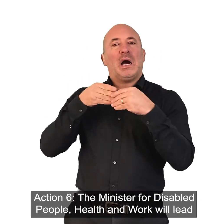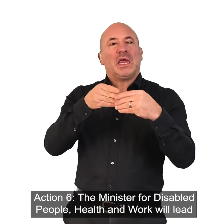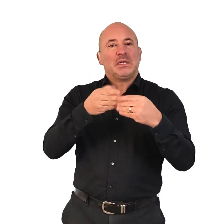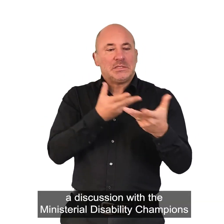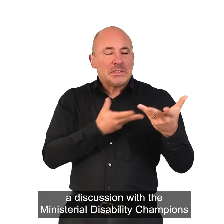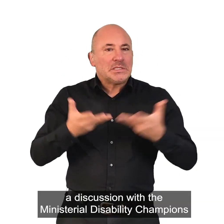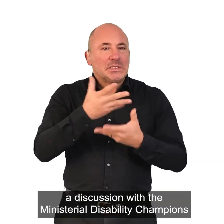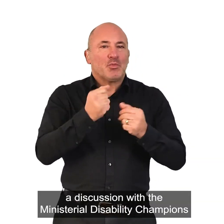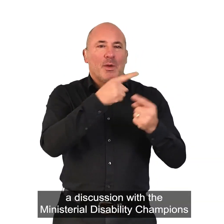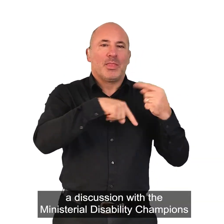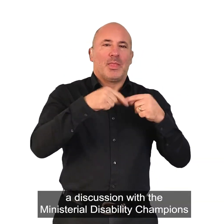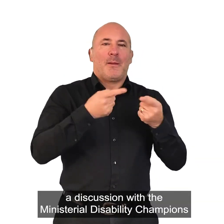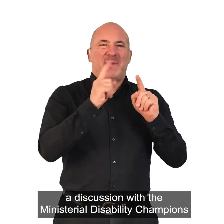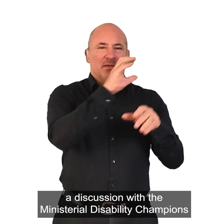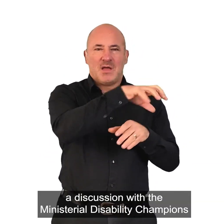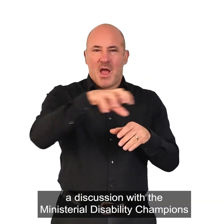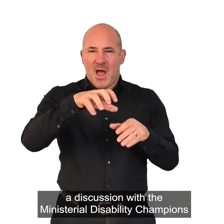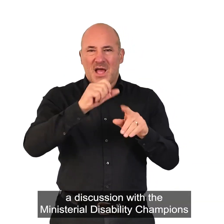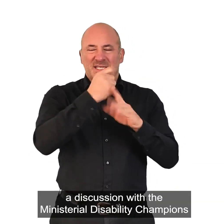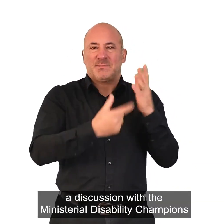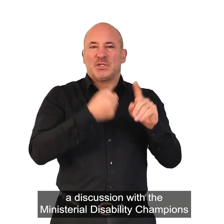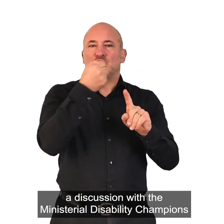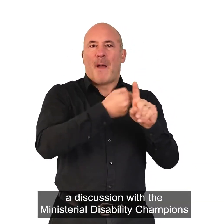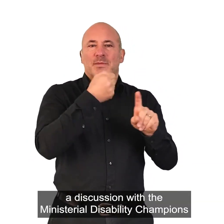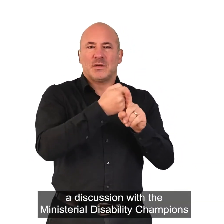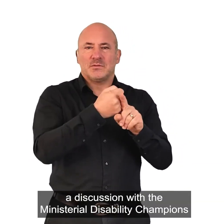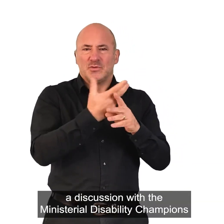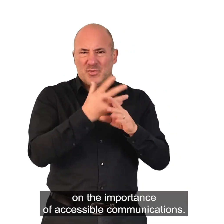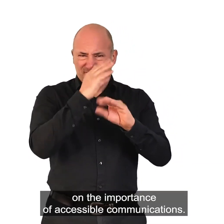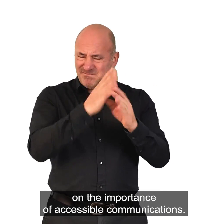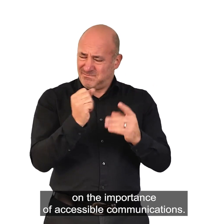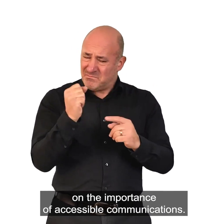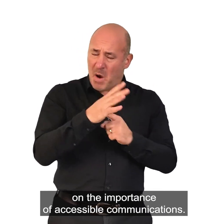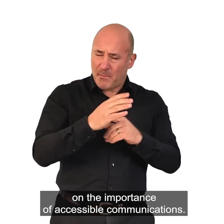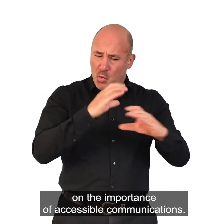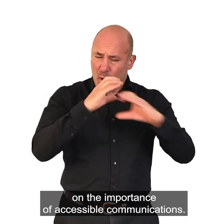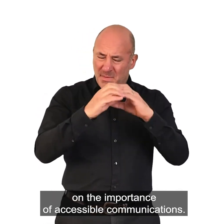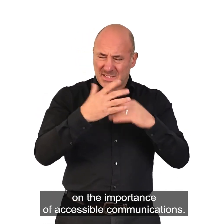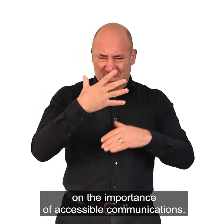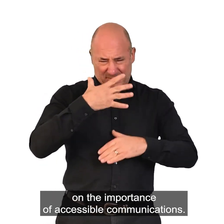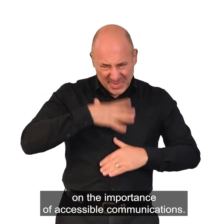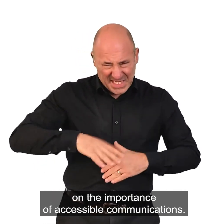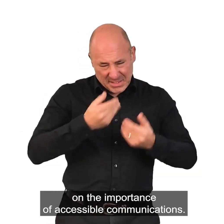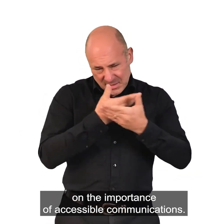a discussion with the Ministerial Disability Champions on the importance of accessible communications.